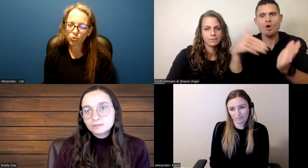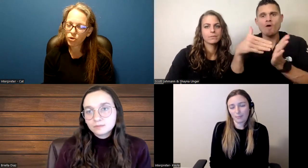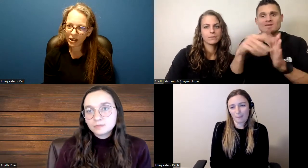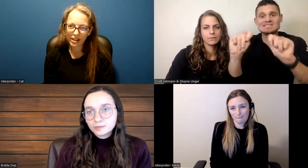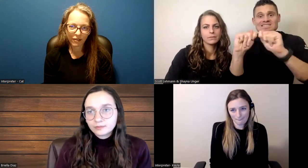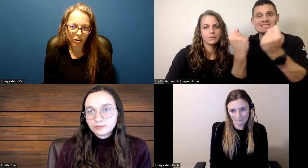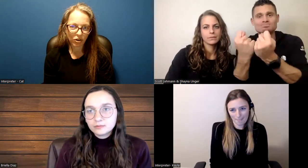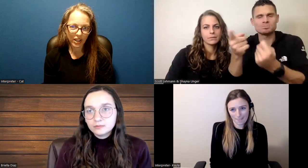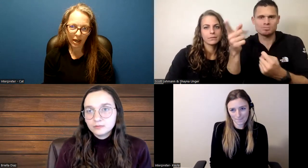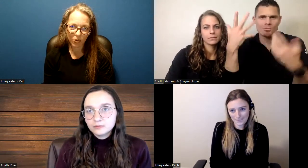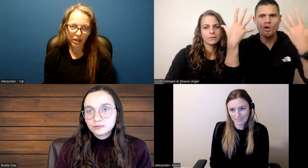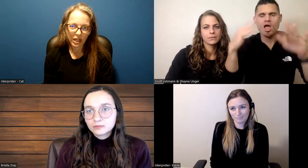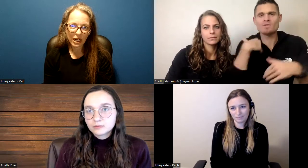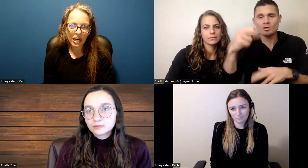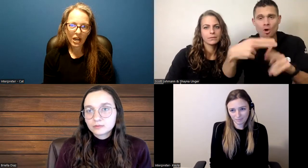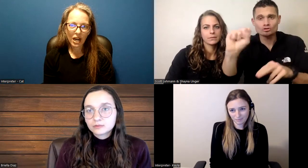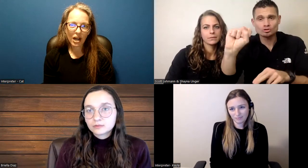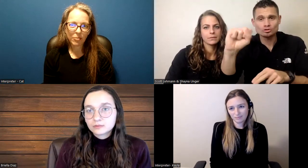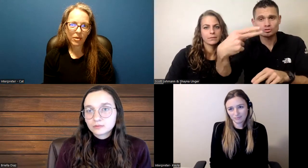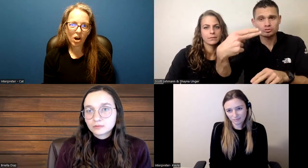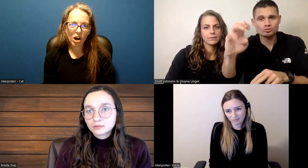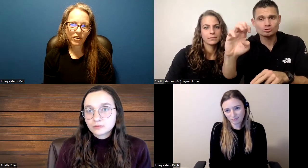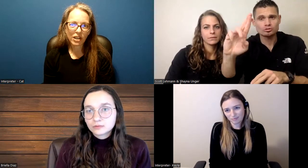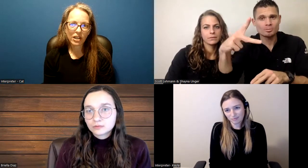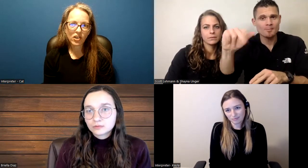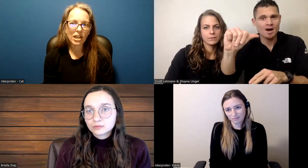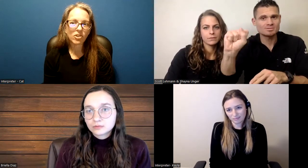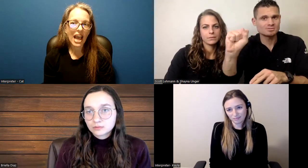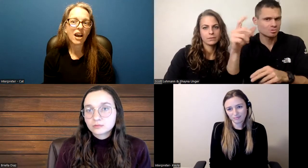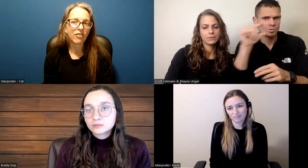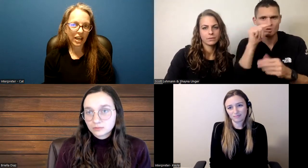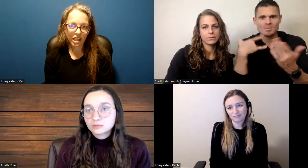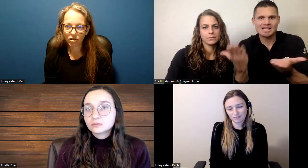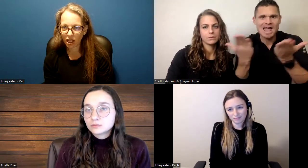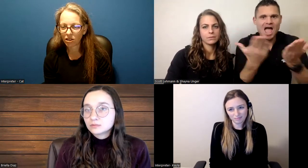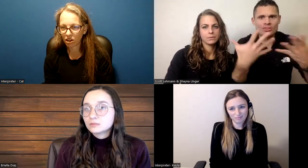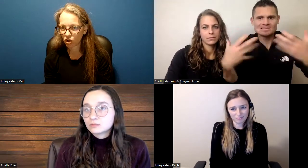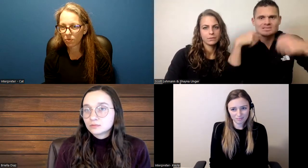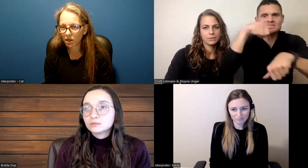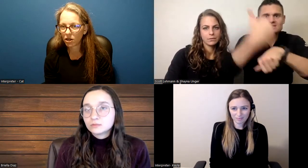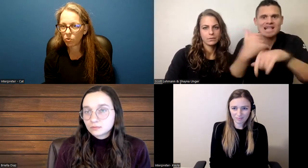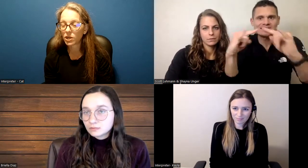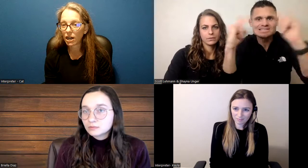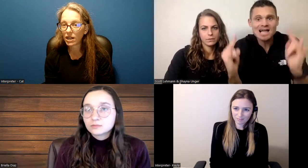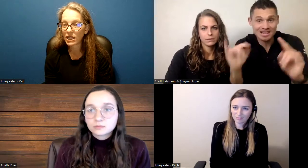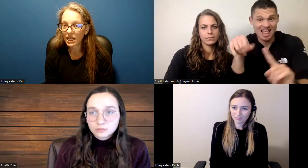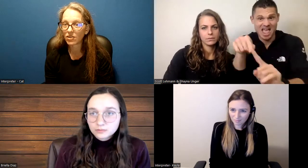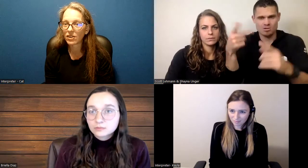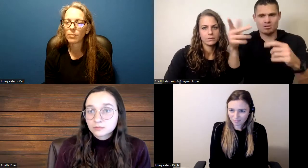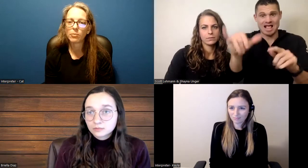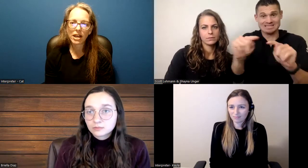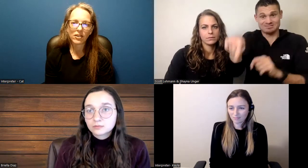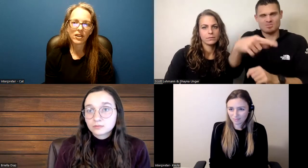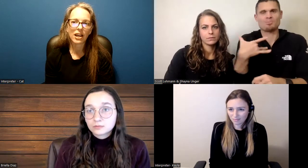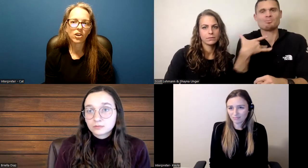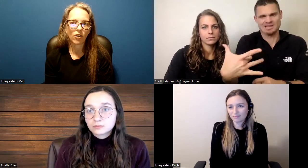it's really difficult to get one. Often teams have, like you said, a Sherpa who will carry things, set